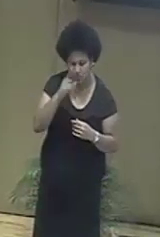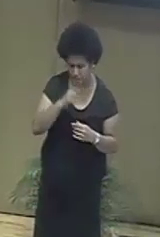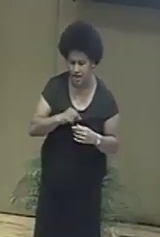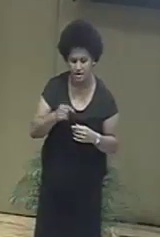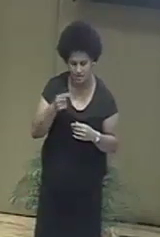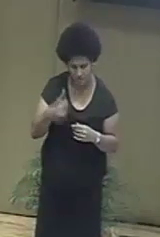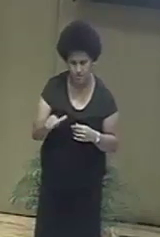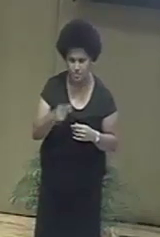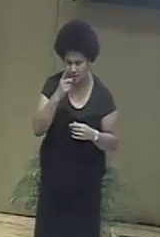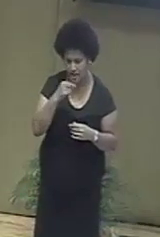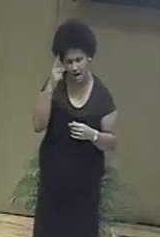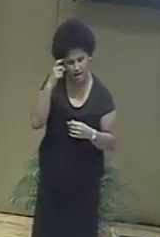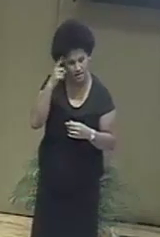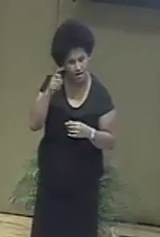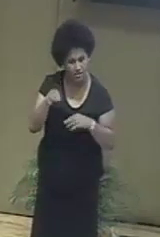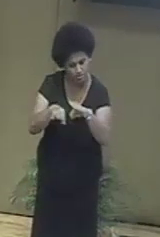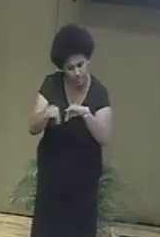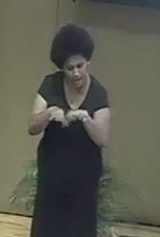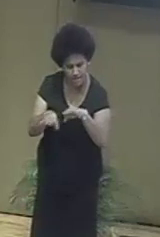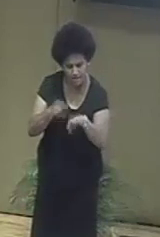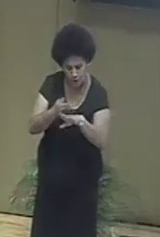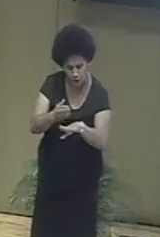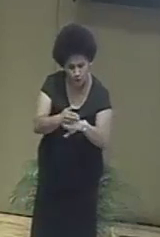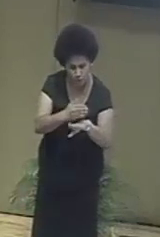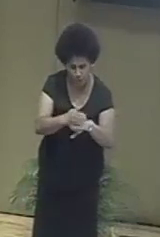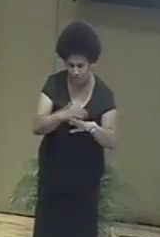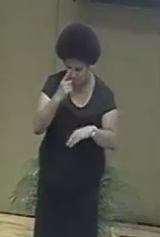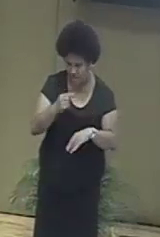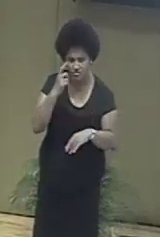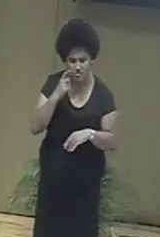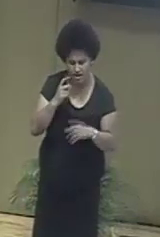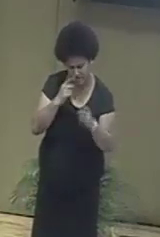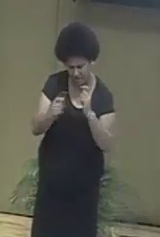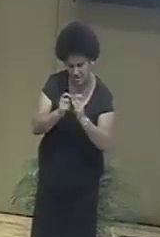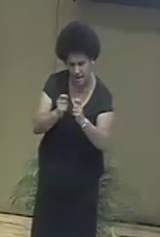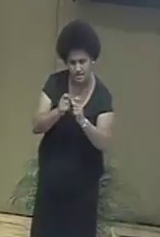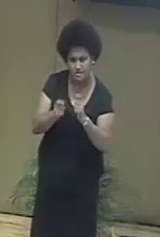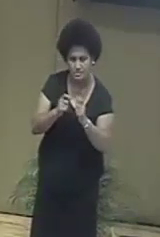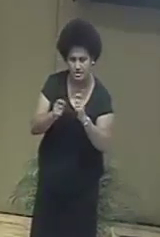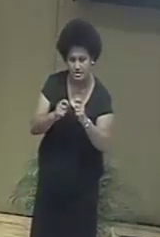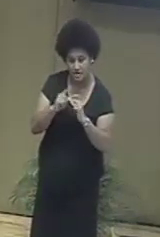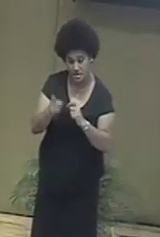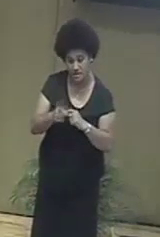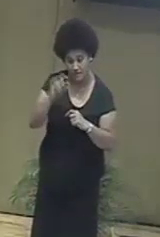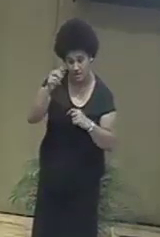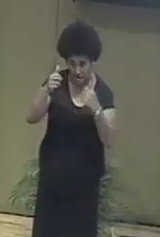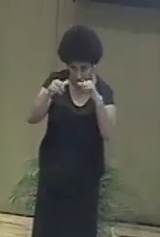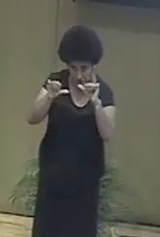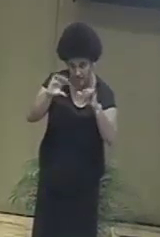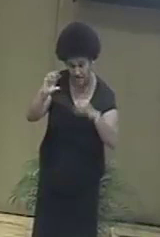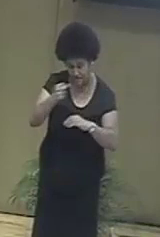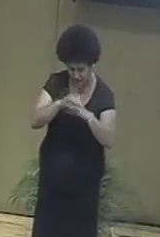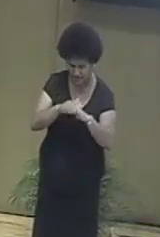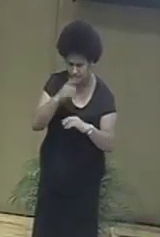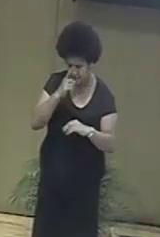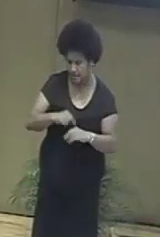whilst holding back. We have to progress these things. We have to start trying these things, and it does take a little bit of time to actually come to